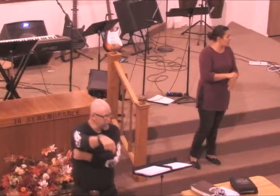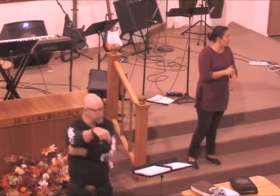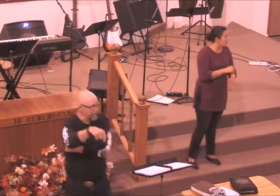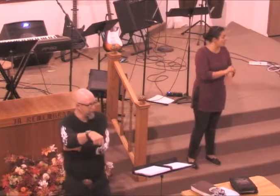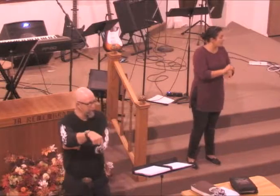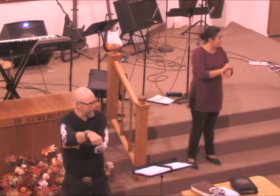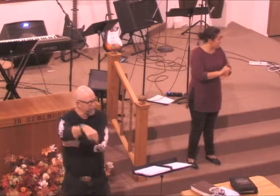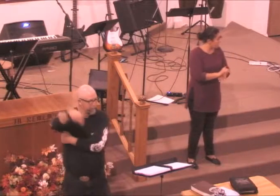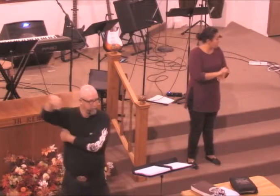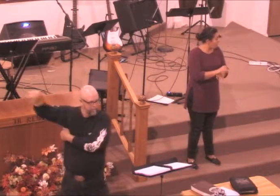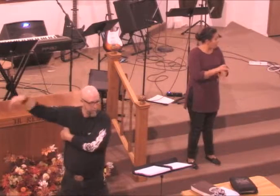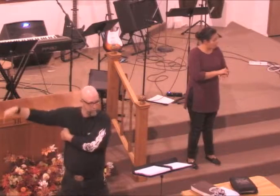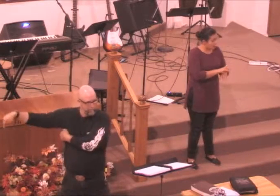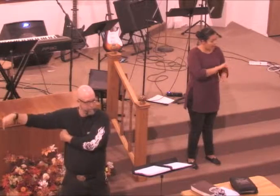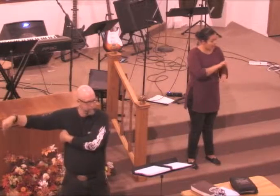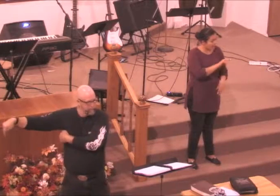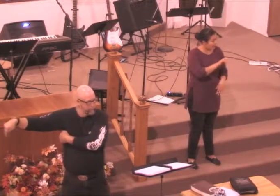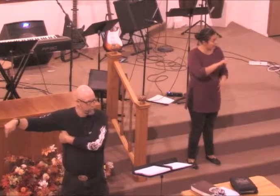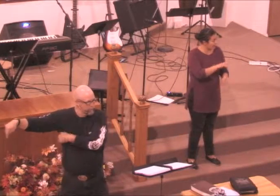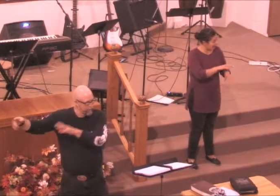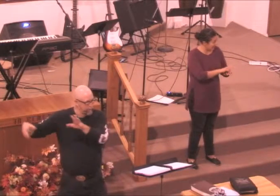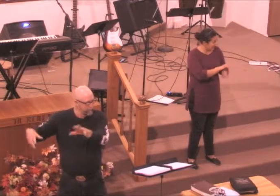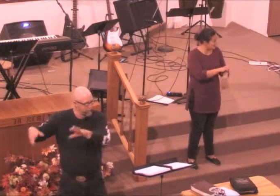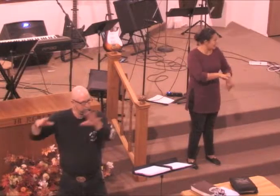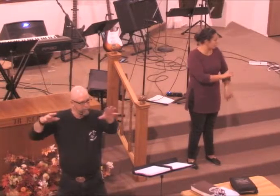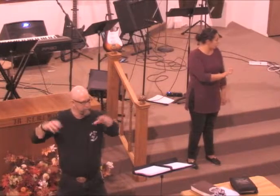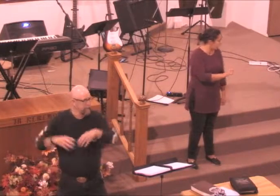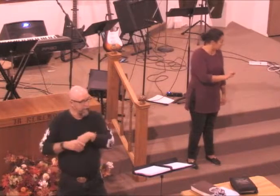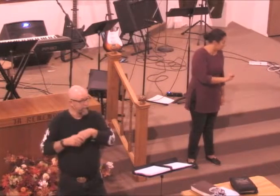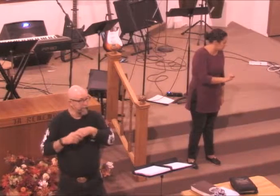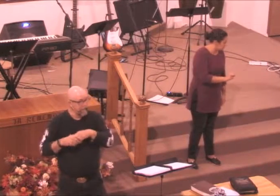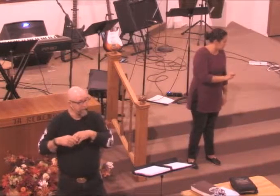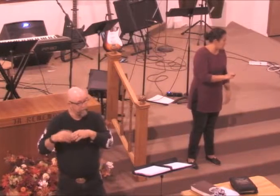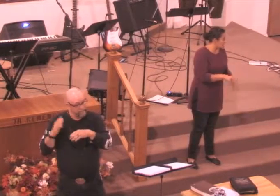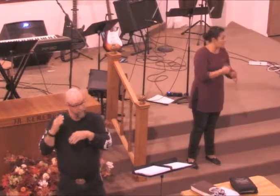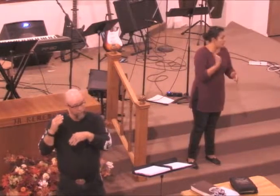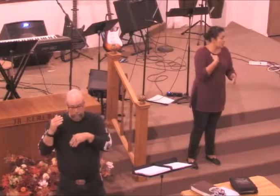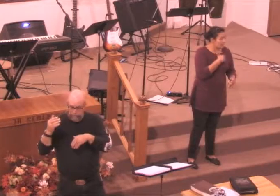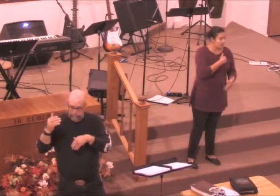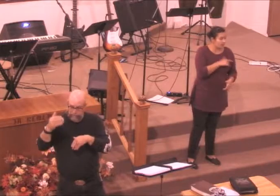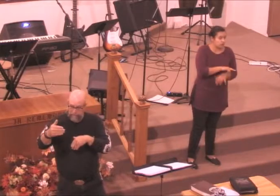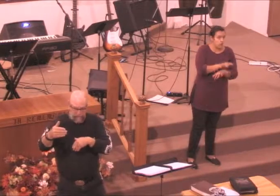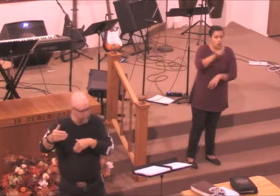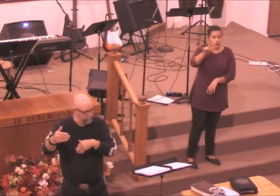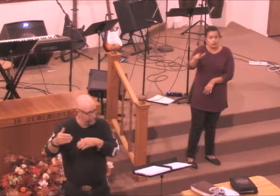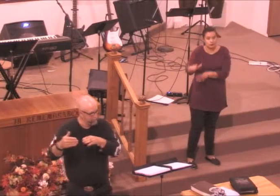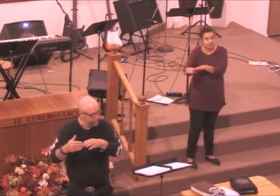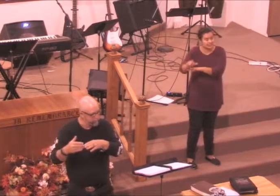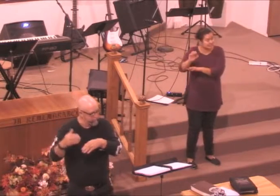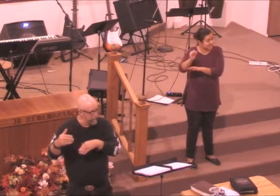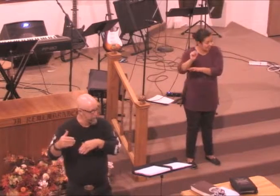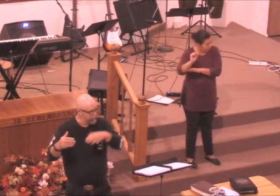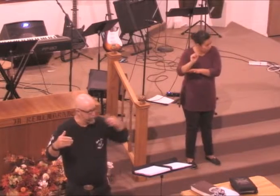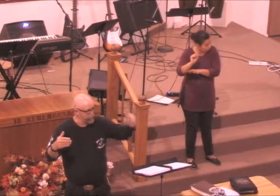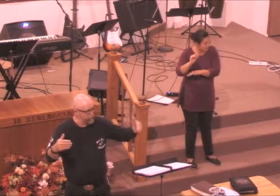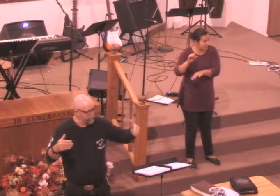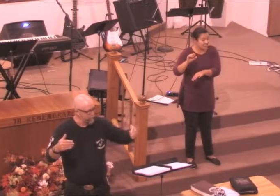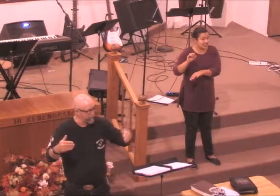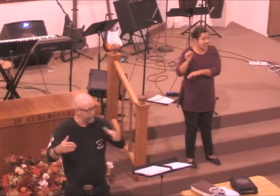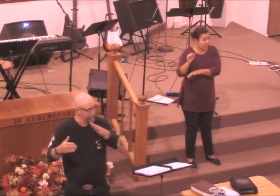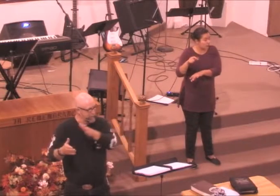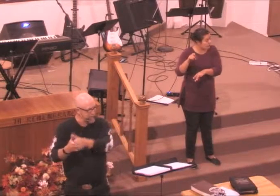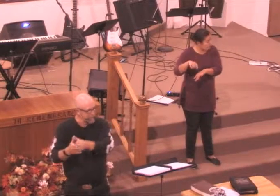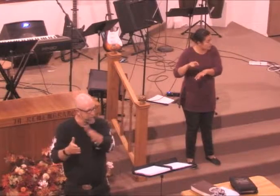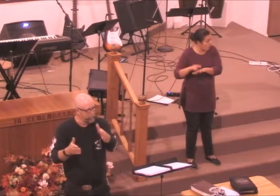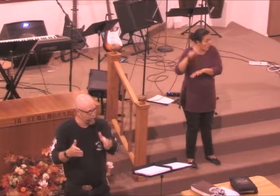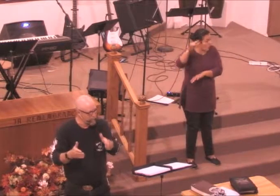Seattle with the mechanic out to get this plane. And then I had not only go to Seattle, from Seattle, I was supposed to go to Sacramento.